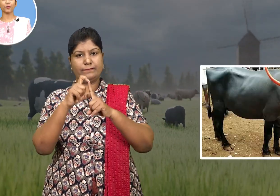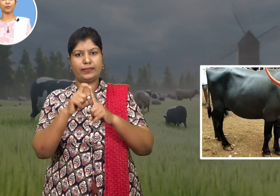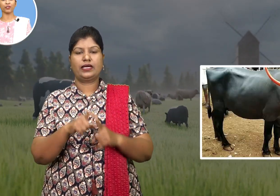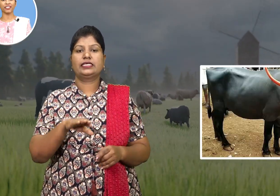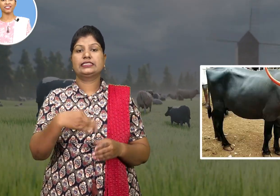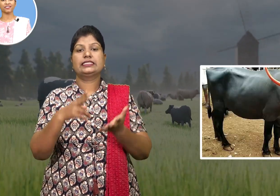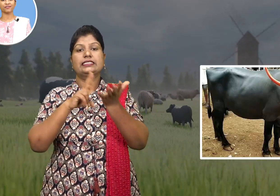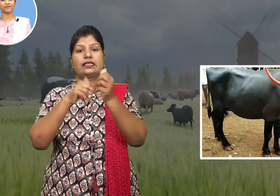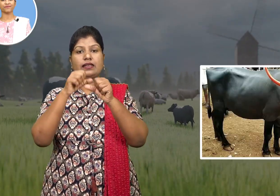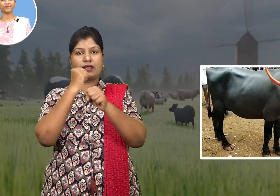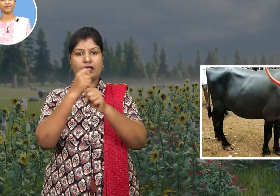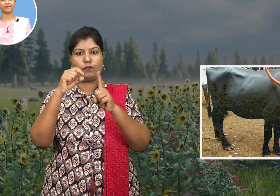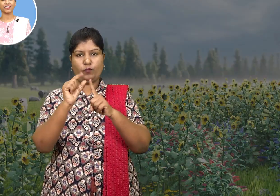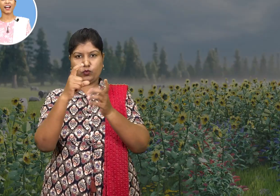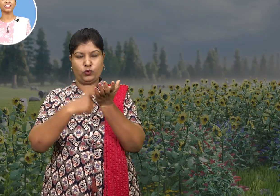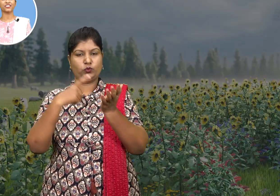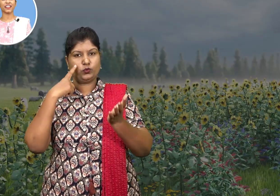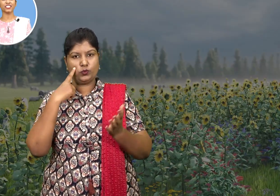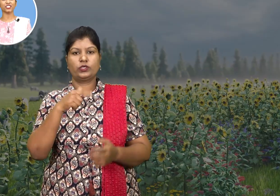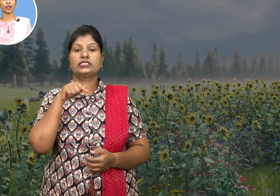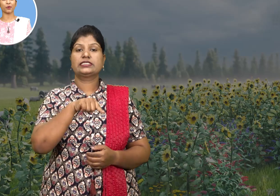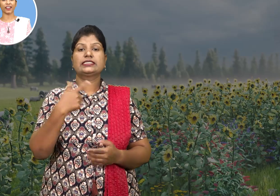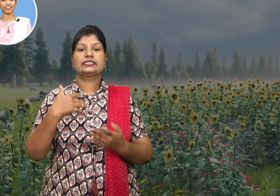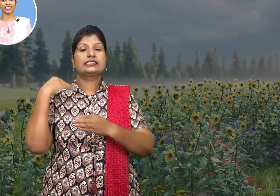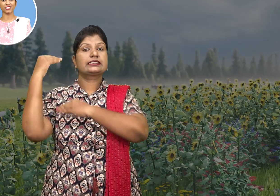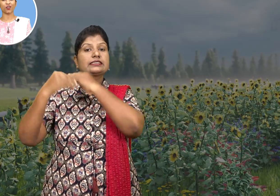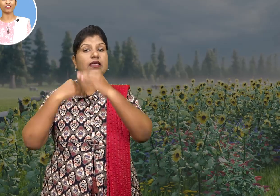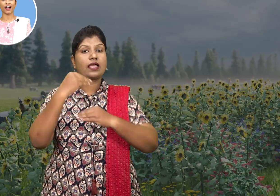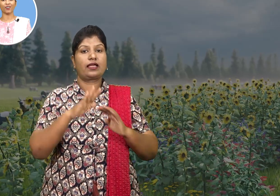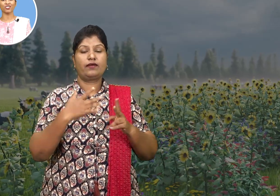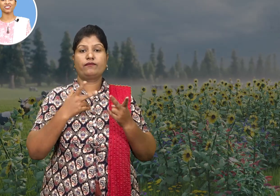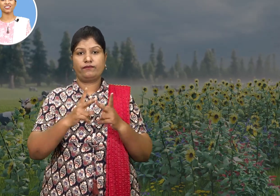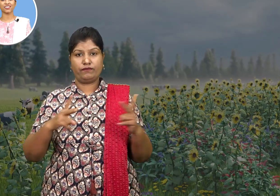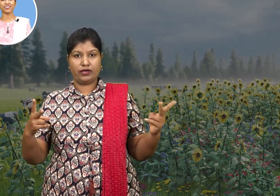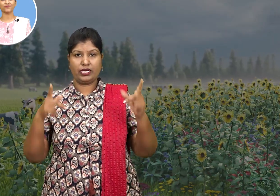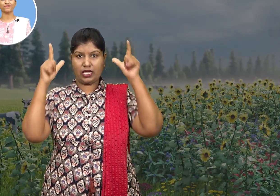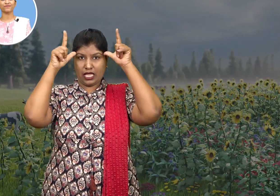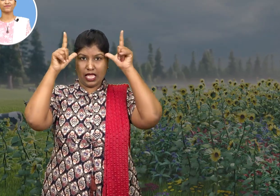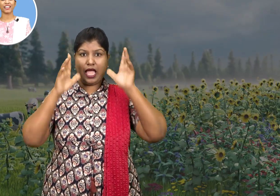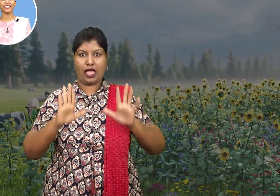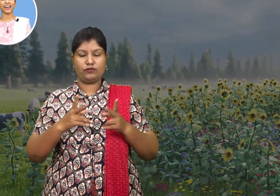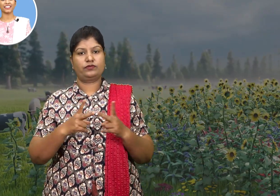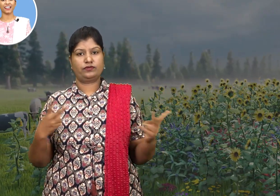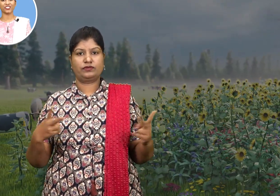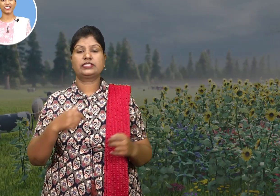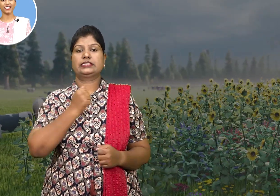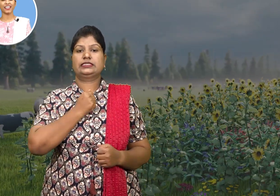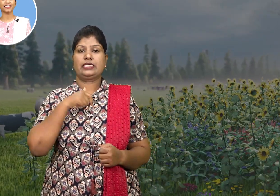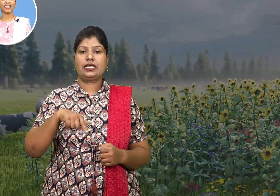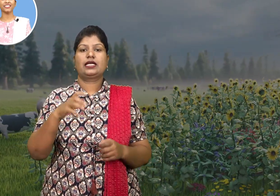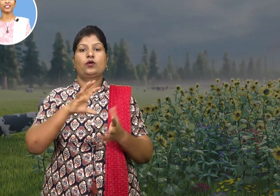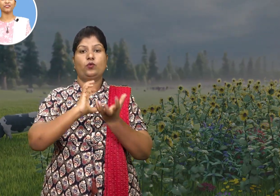and Nagpuri are the traditional varieties of cows in our